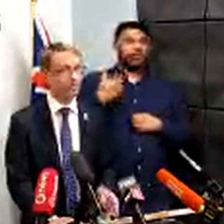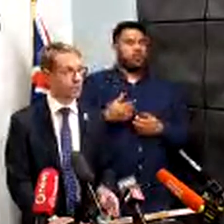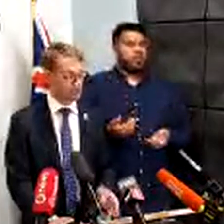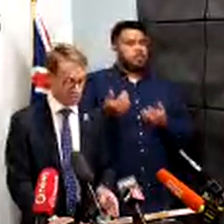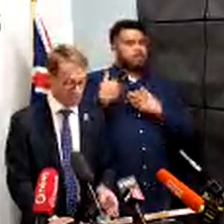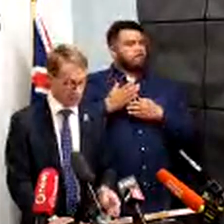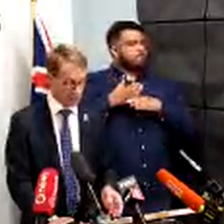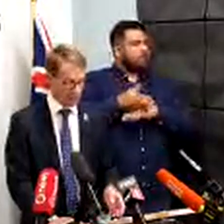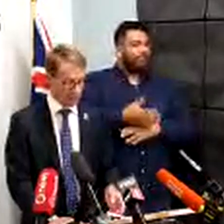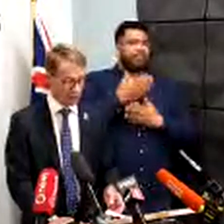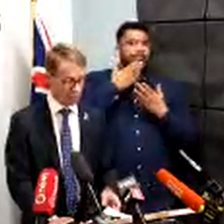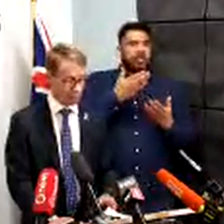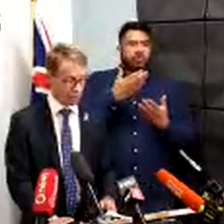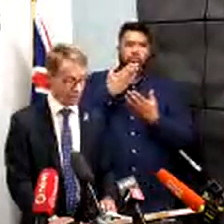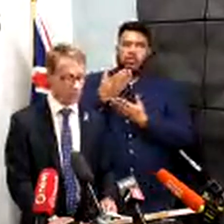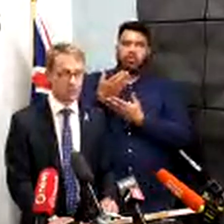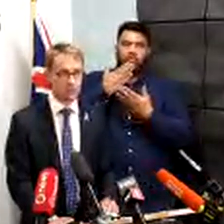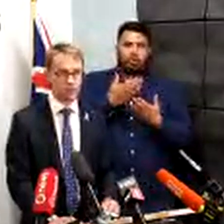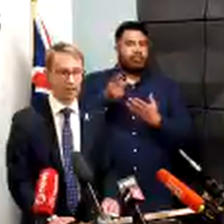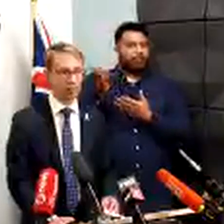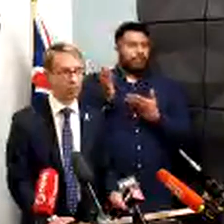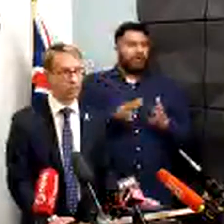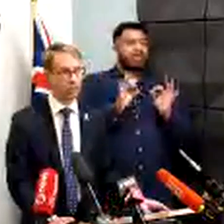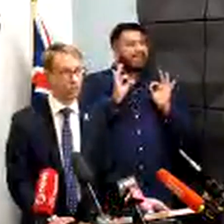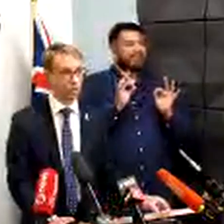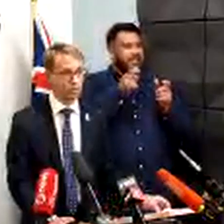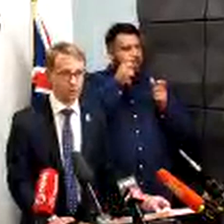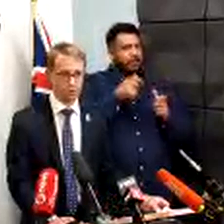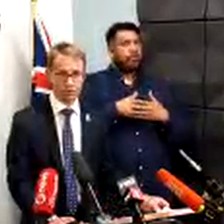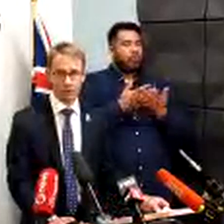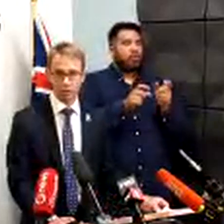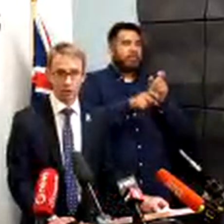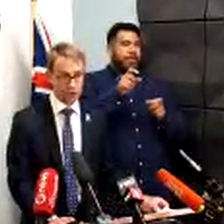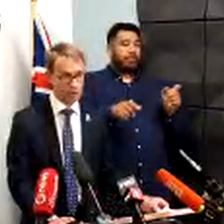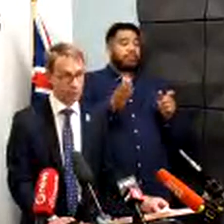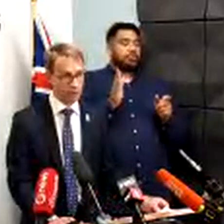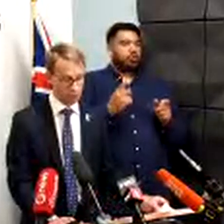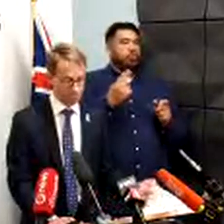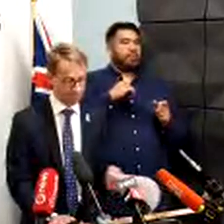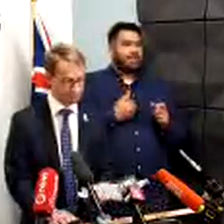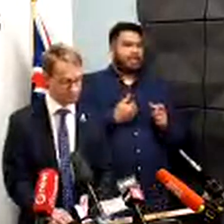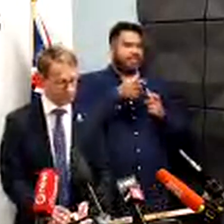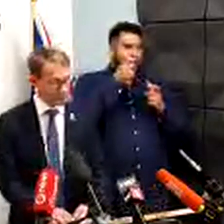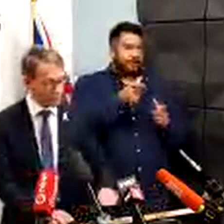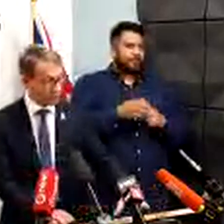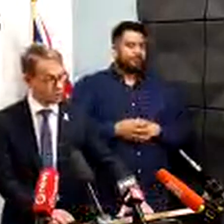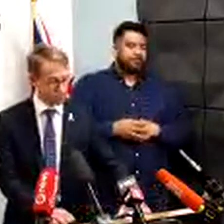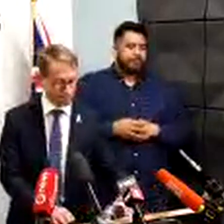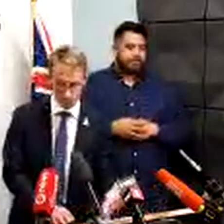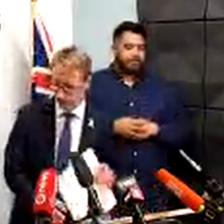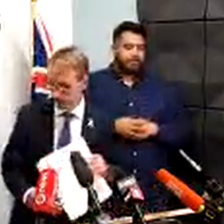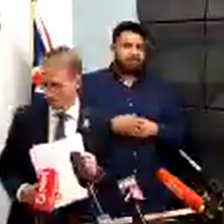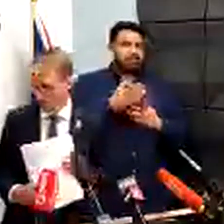been fantastic and are providing excellent care for all those still requiring hospital care.